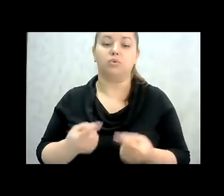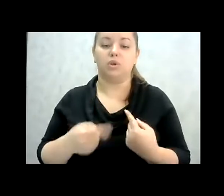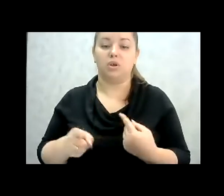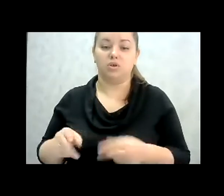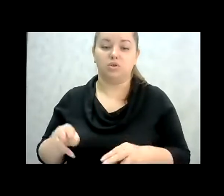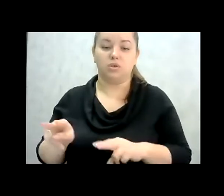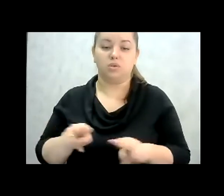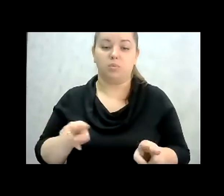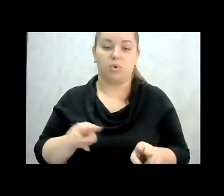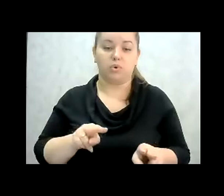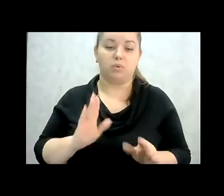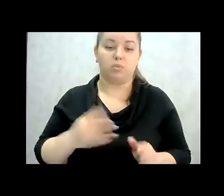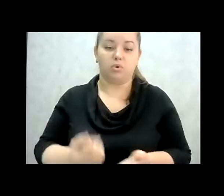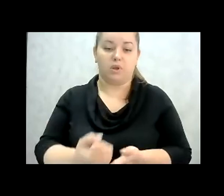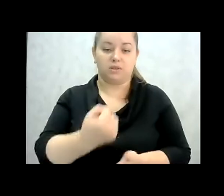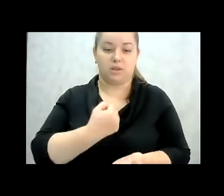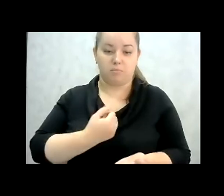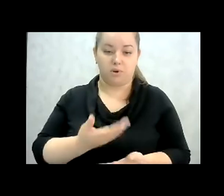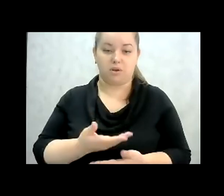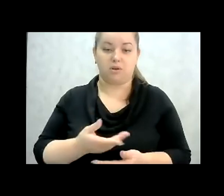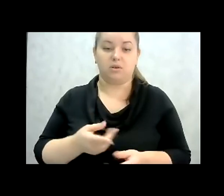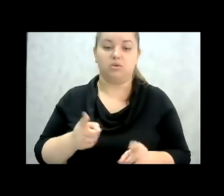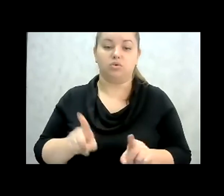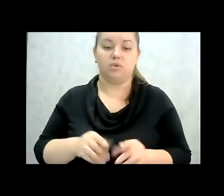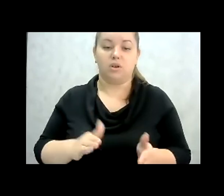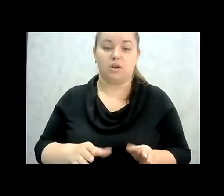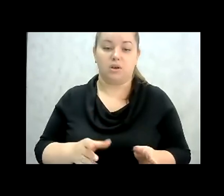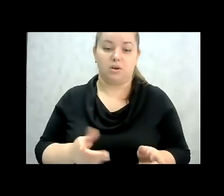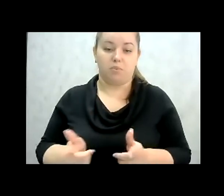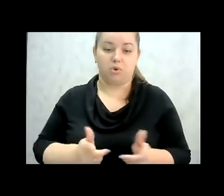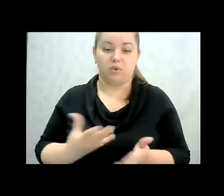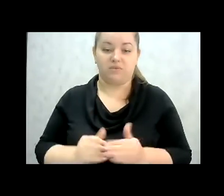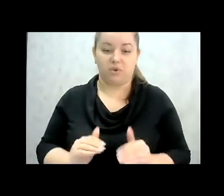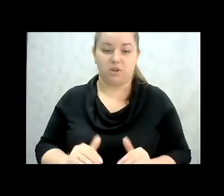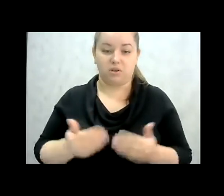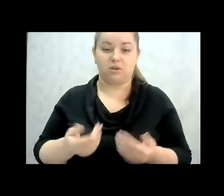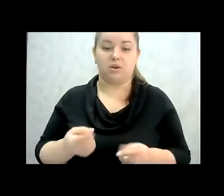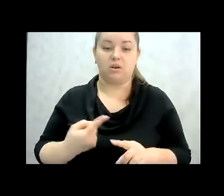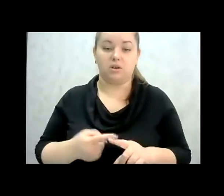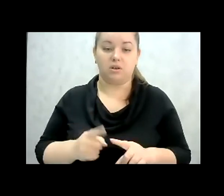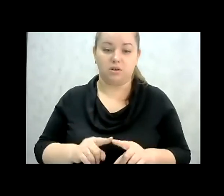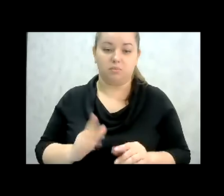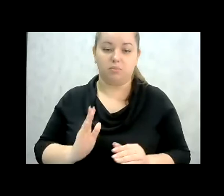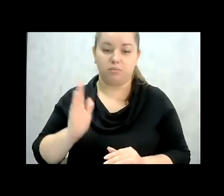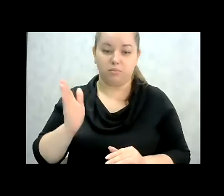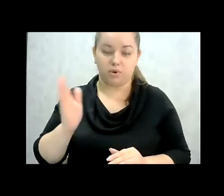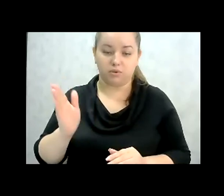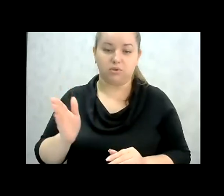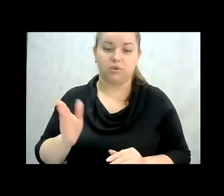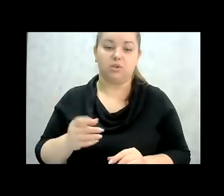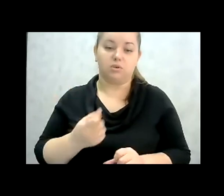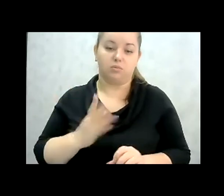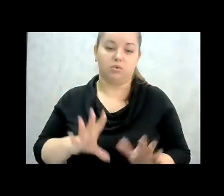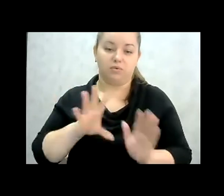in spite of the difficulties. The missions worked, the missions came up with their recommendations, and that